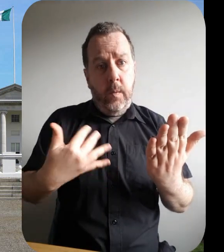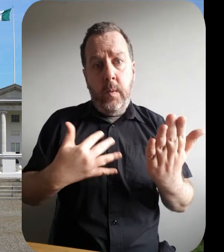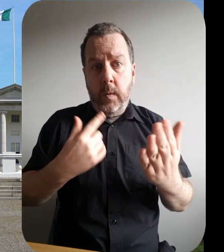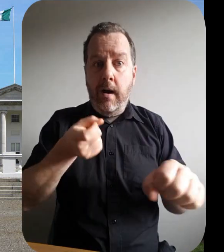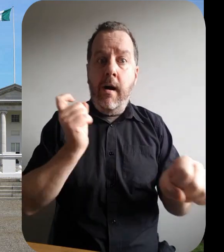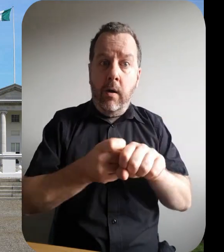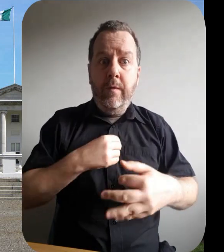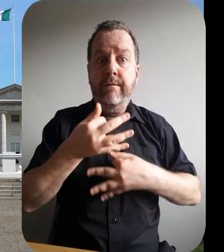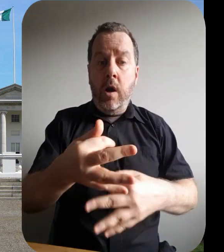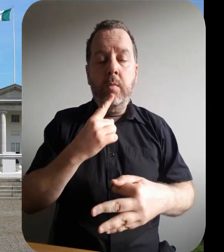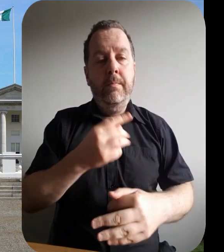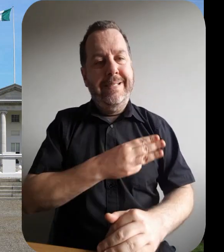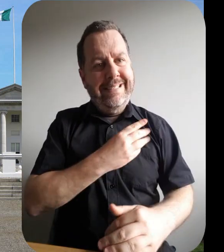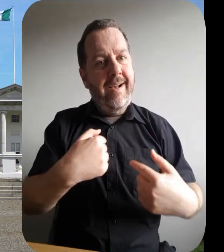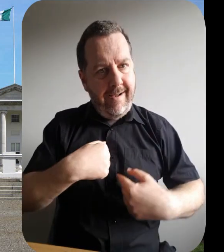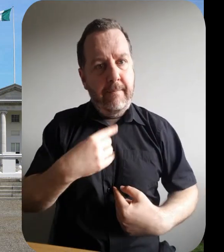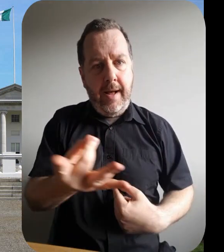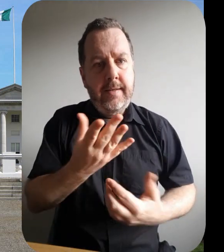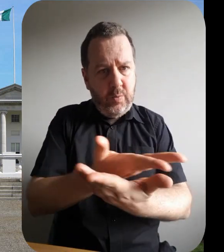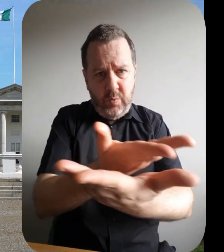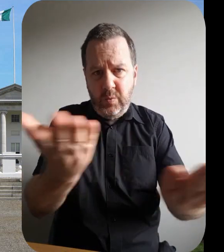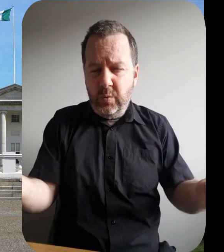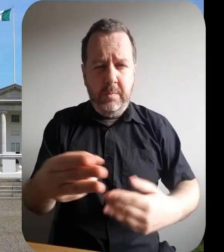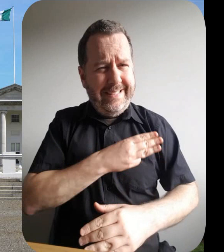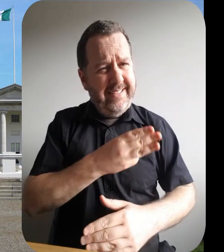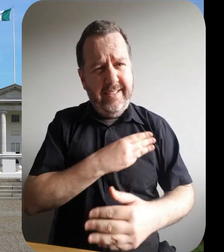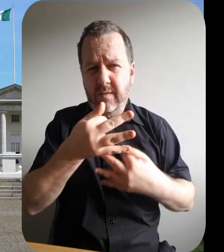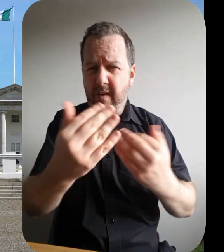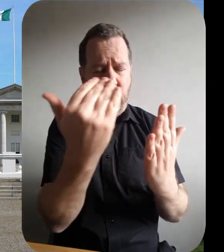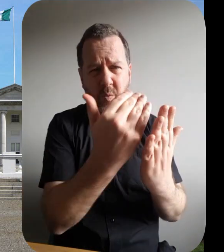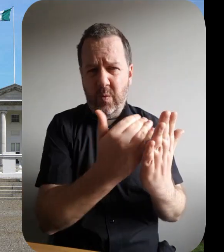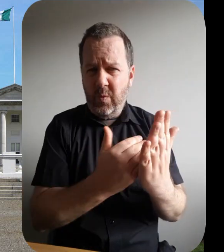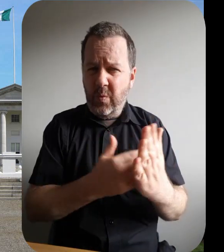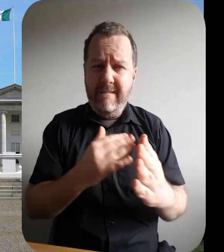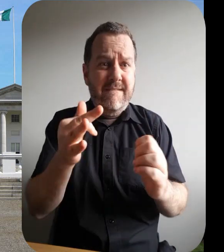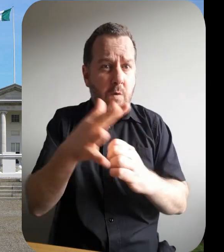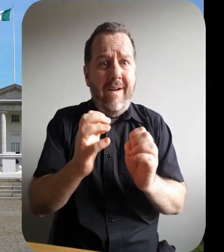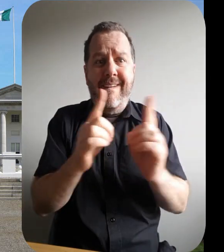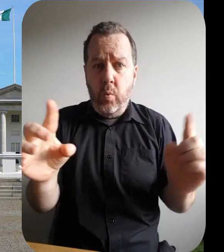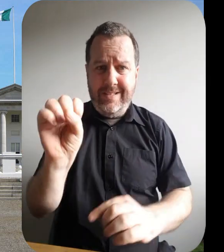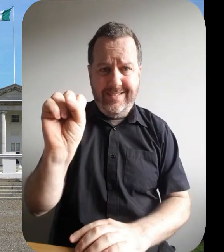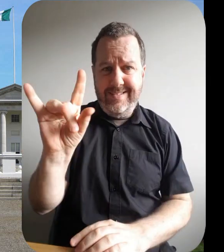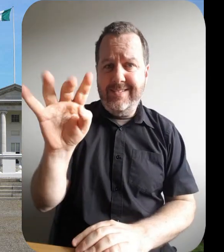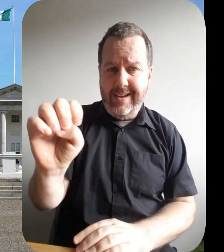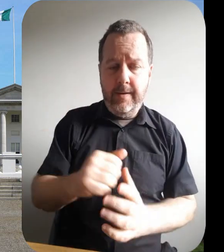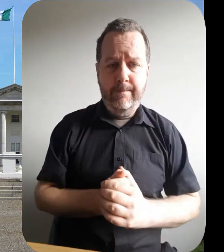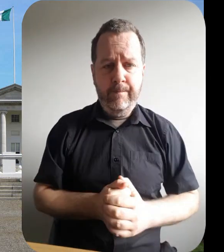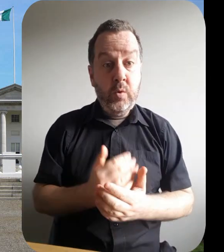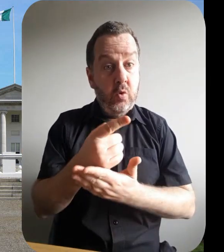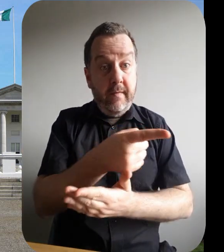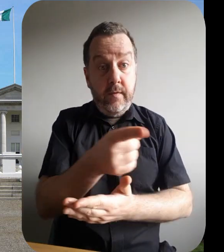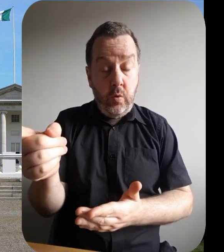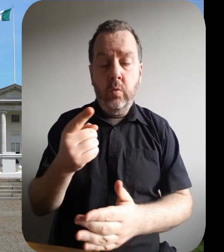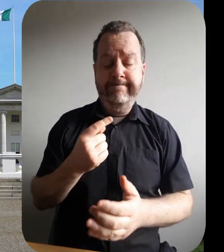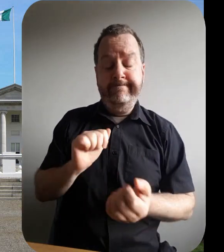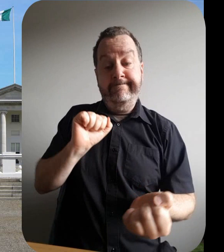are, may I urge you to abide by them for all of our sakes. For some of you,